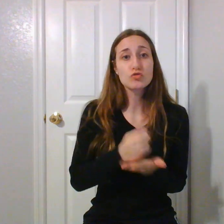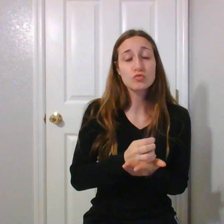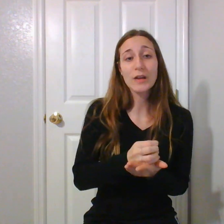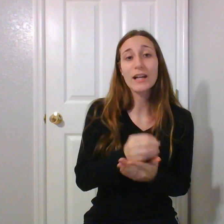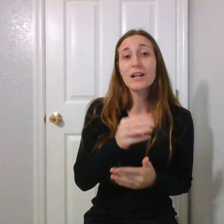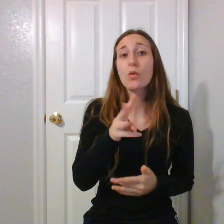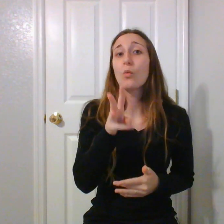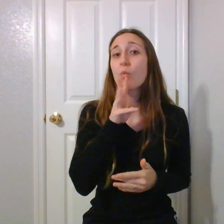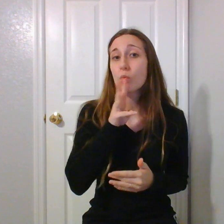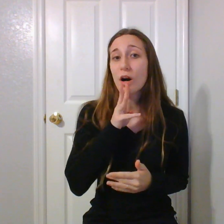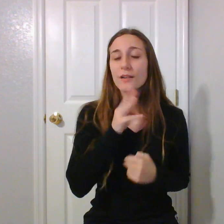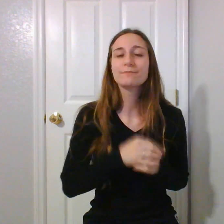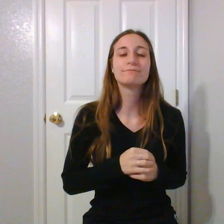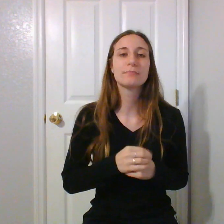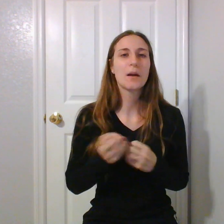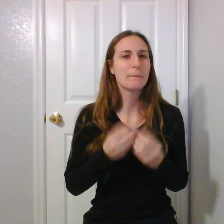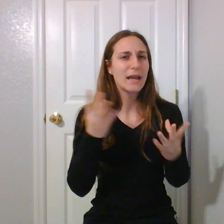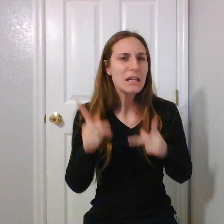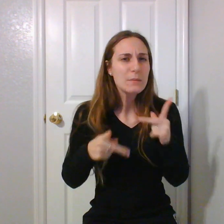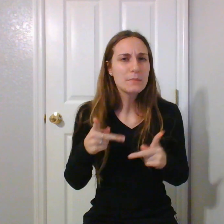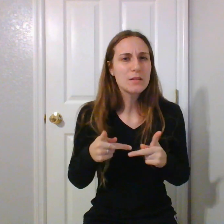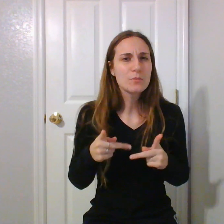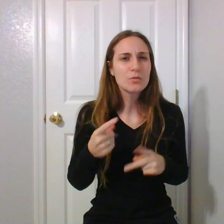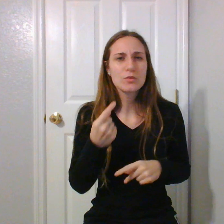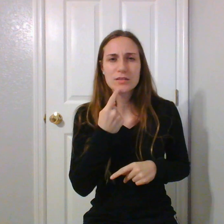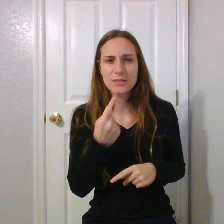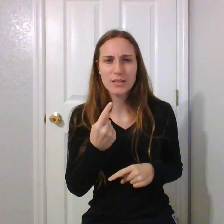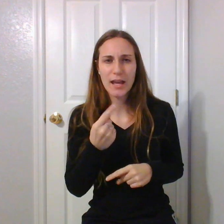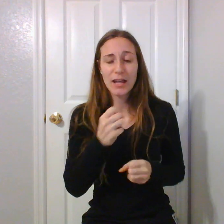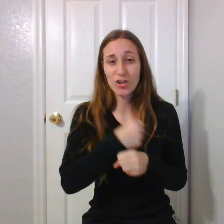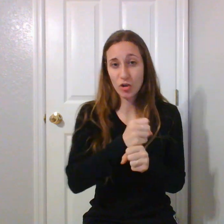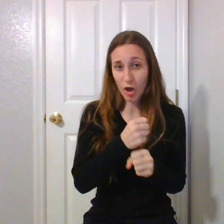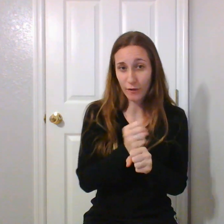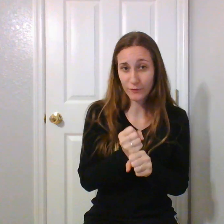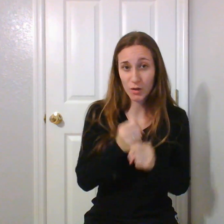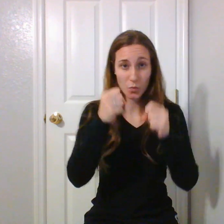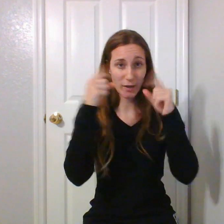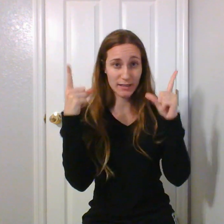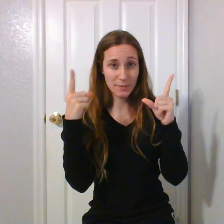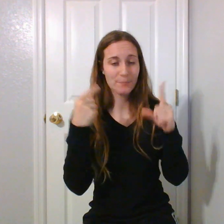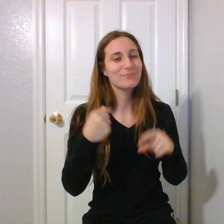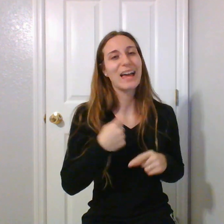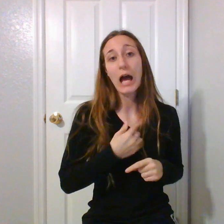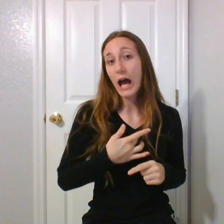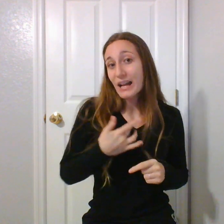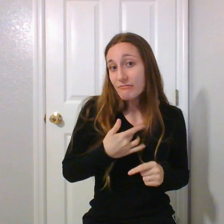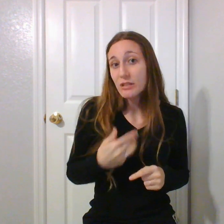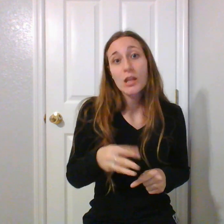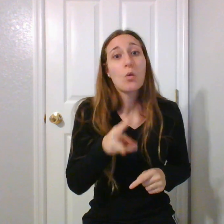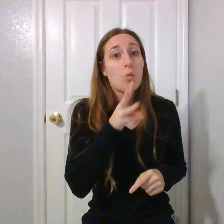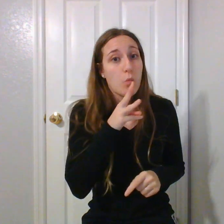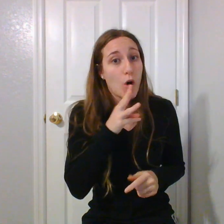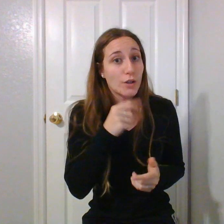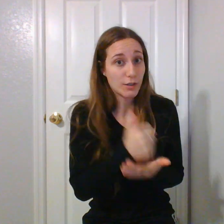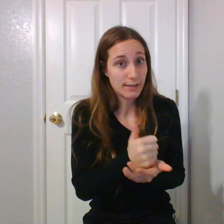people say that coffee is what wakes them up but to me chugging back a glass of water after like an eight hour night's worth of sleep really